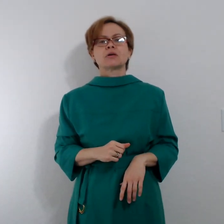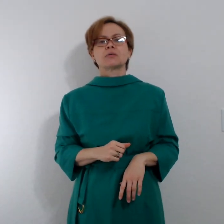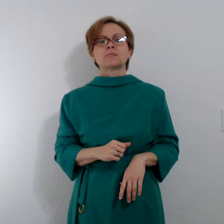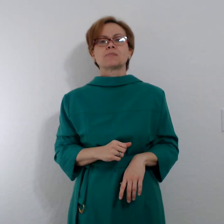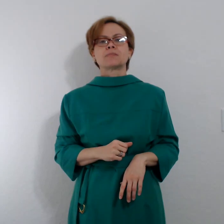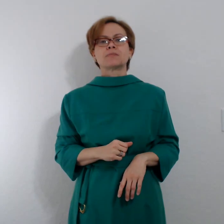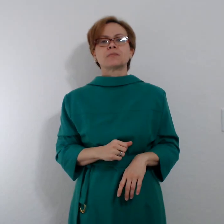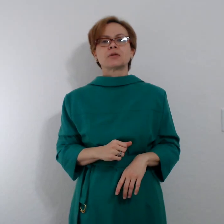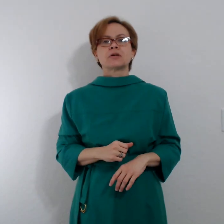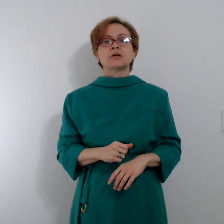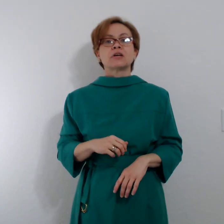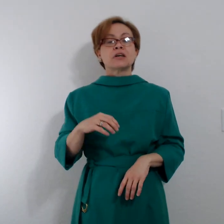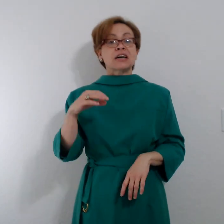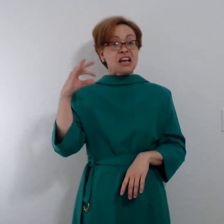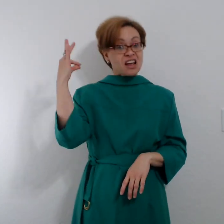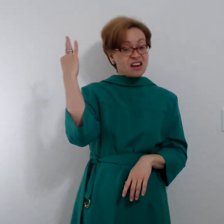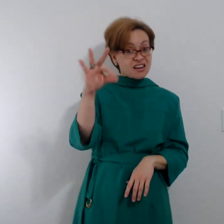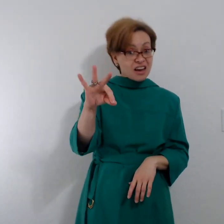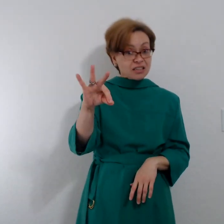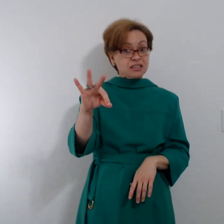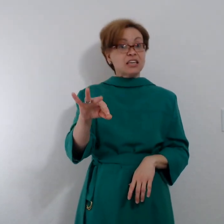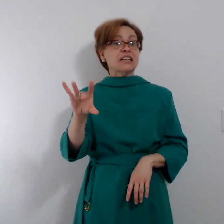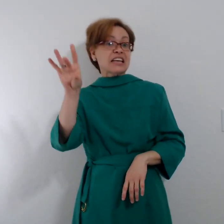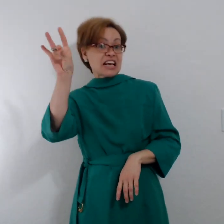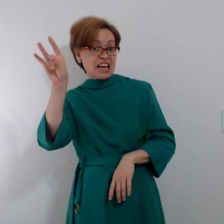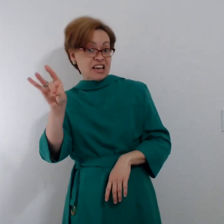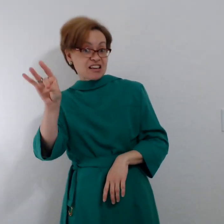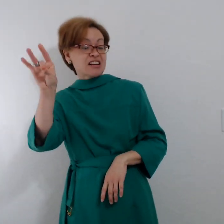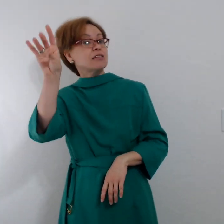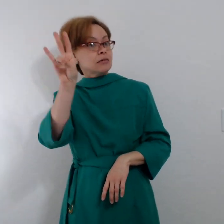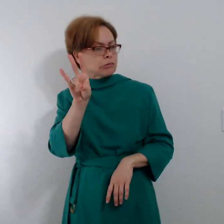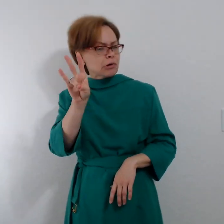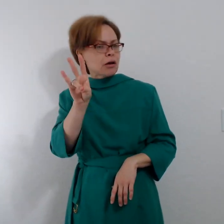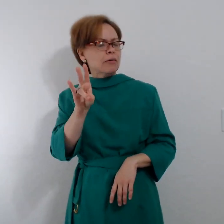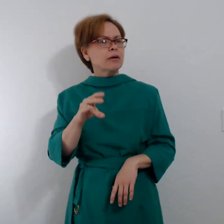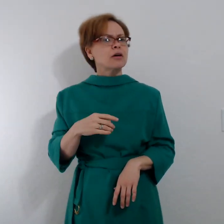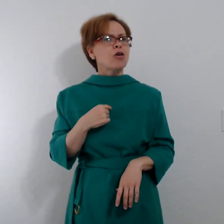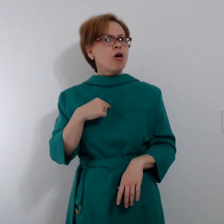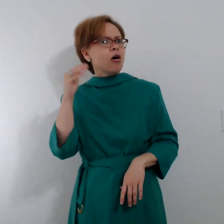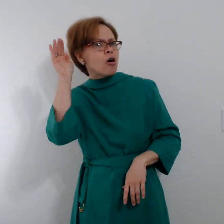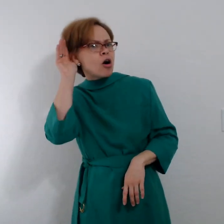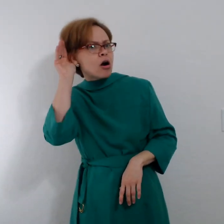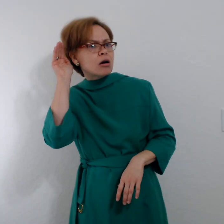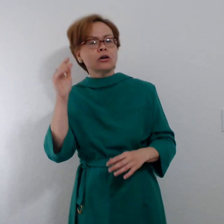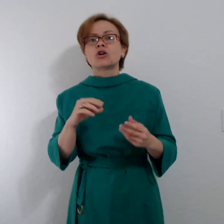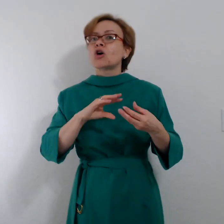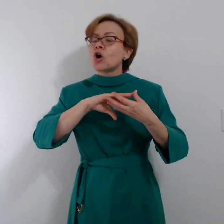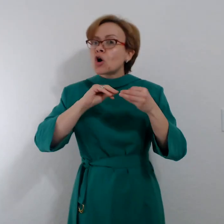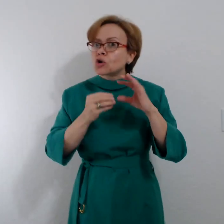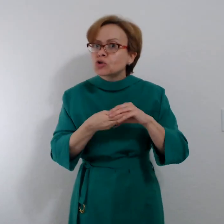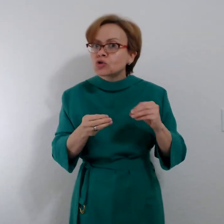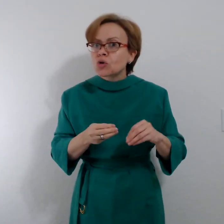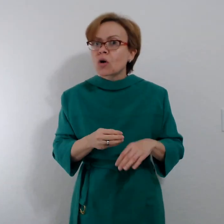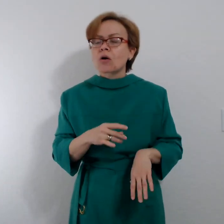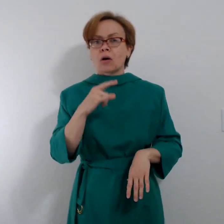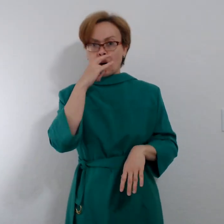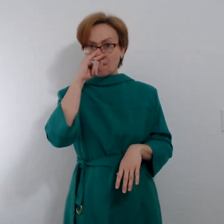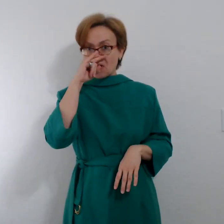In 1987, I heard of a story about a boy that fell through